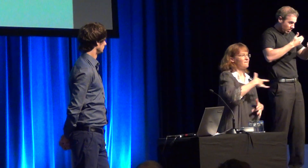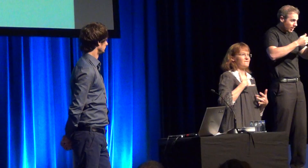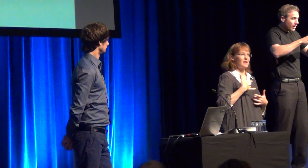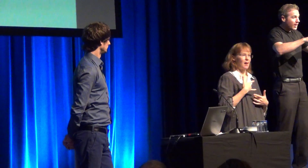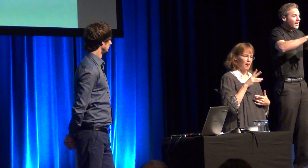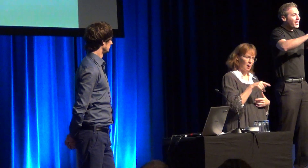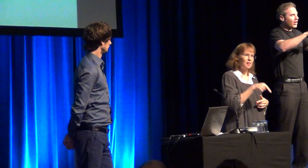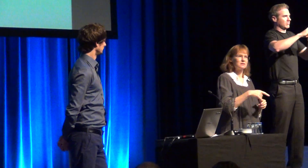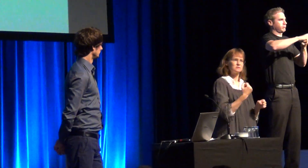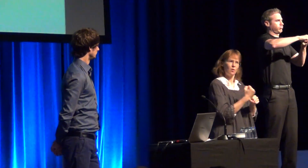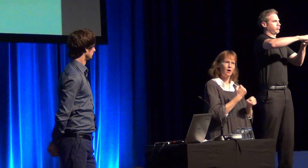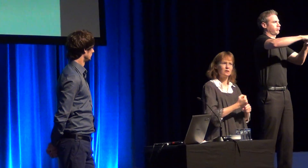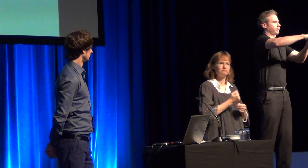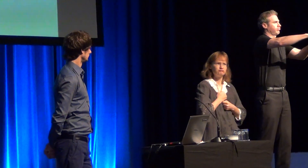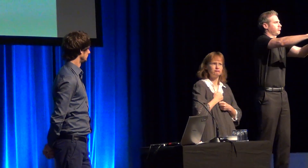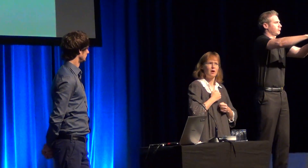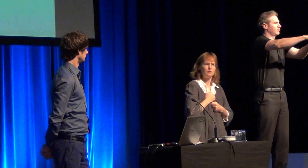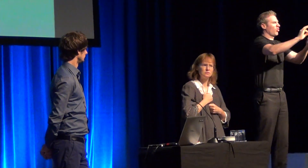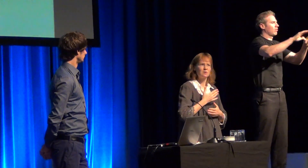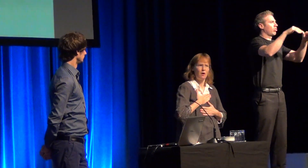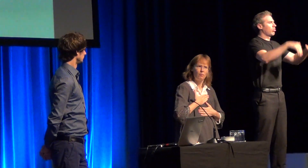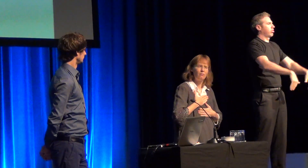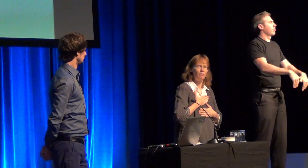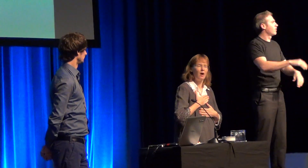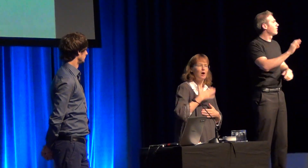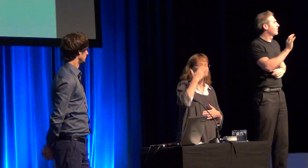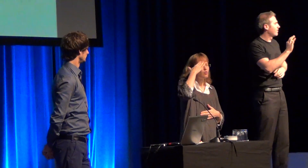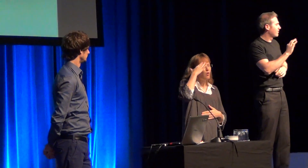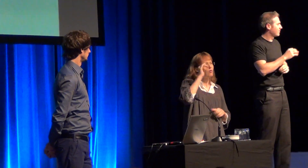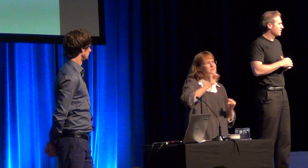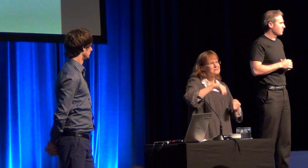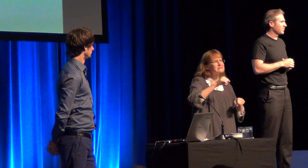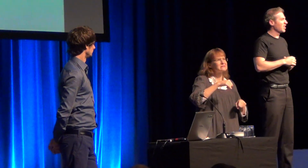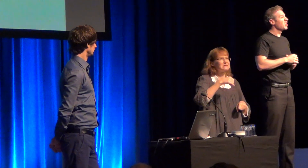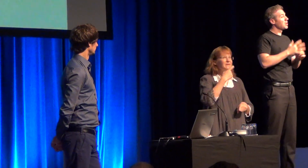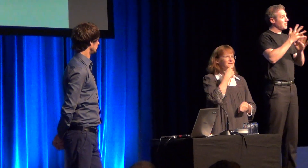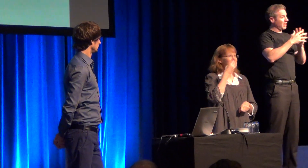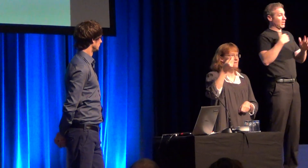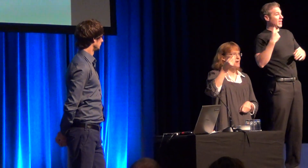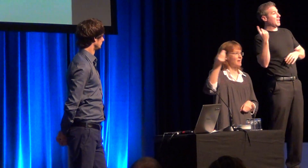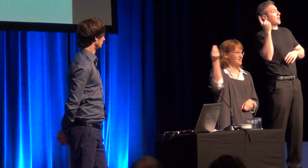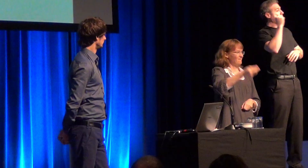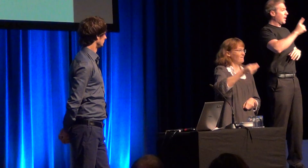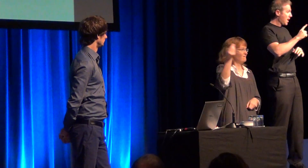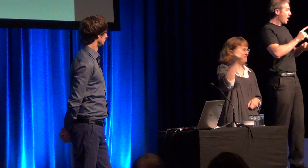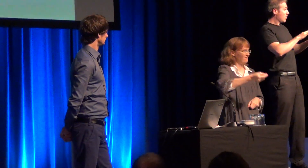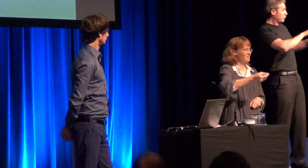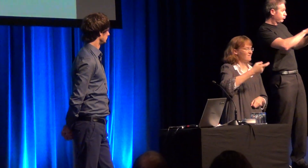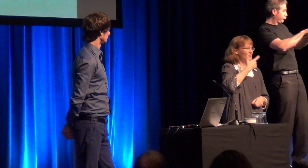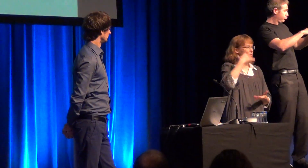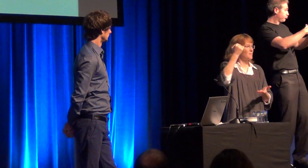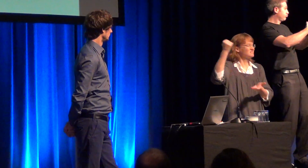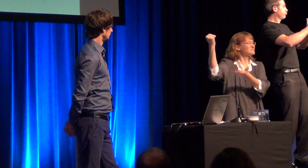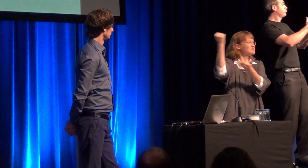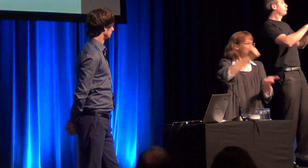community has total ownership. They feel that that work is their own.